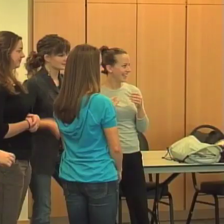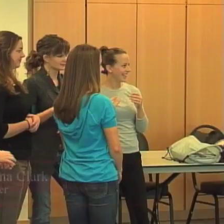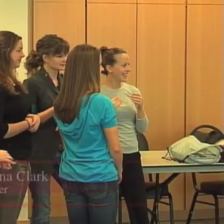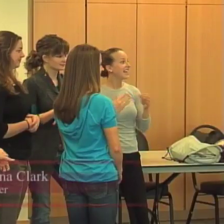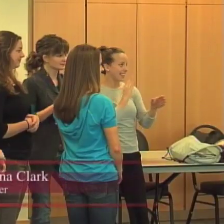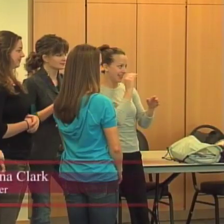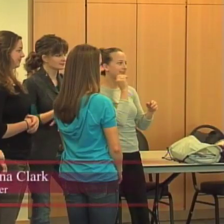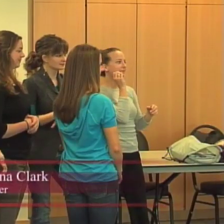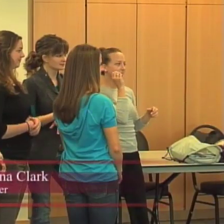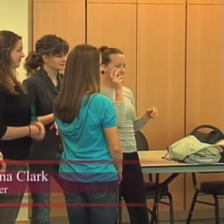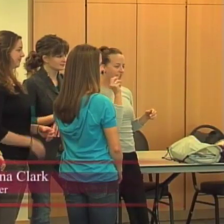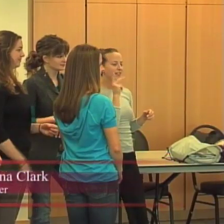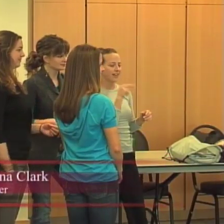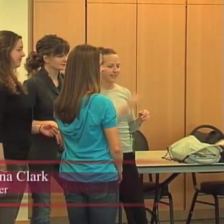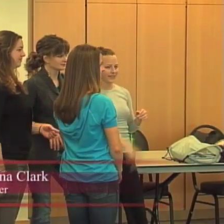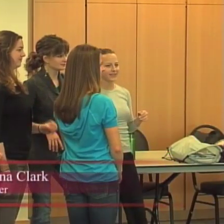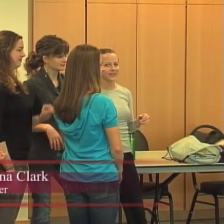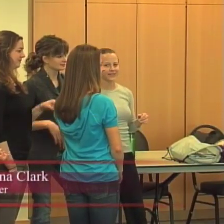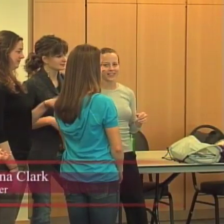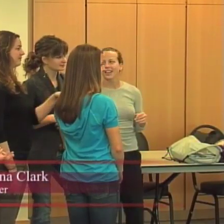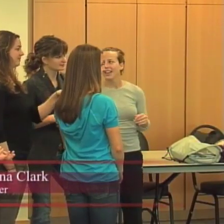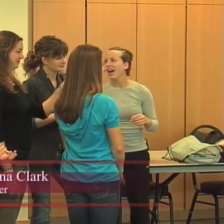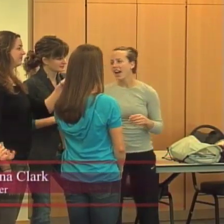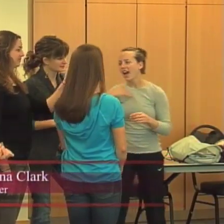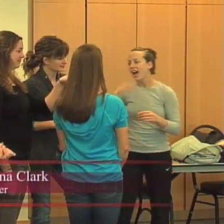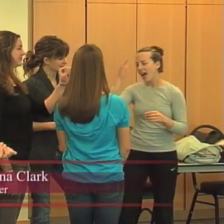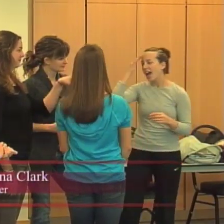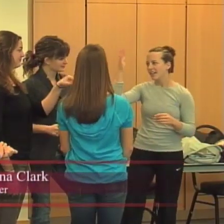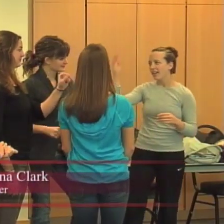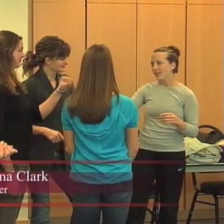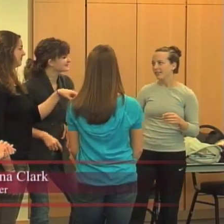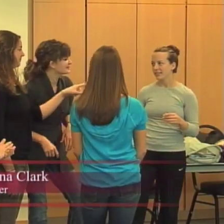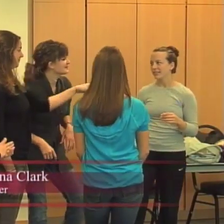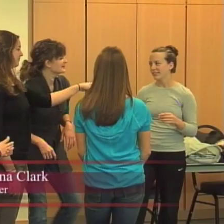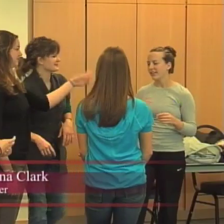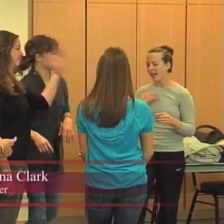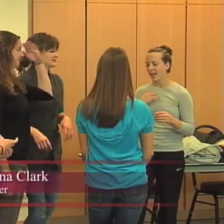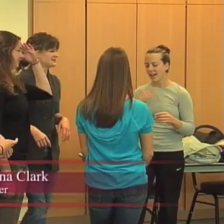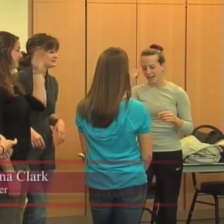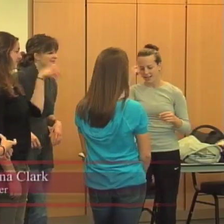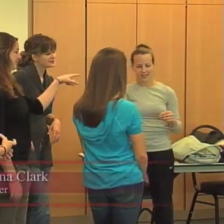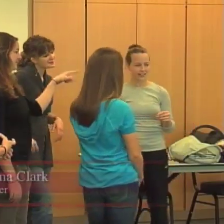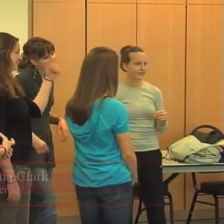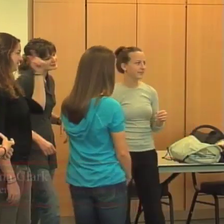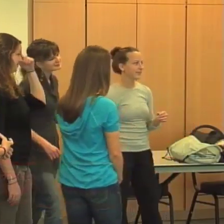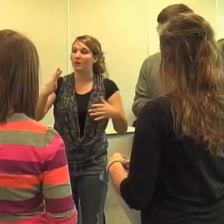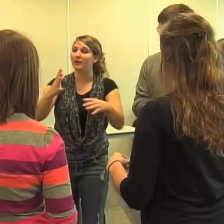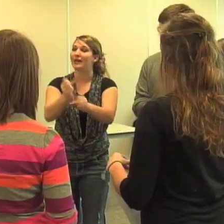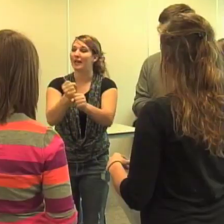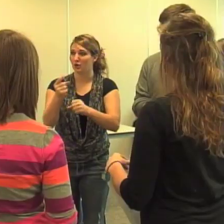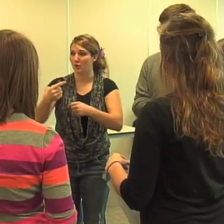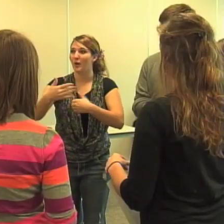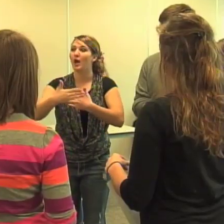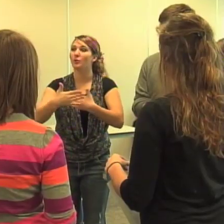ASL Club is a group of students who have gathered together to learn more about the deaf culture and spread deaf awareness throughout the community.